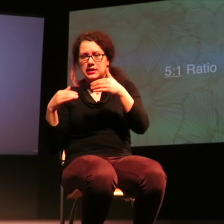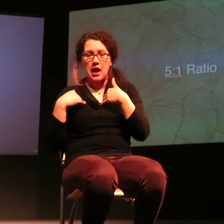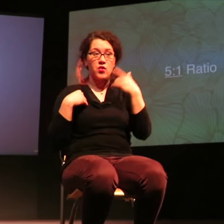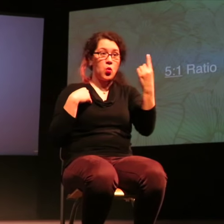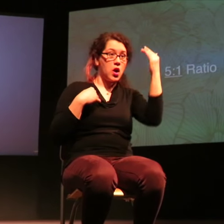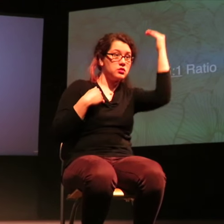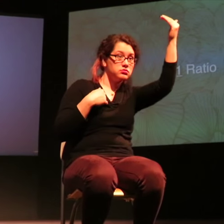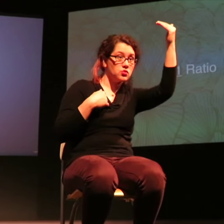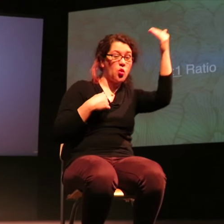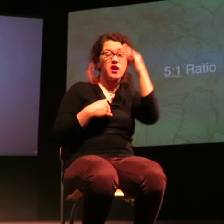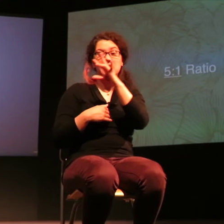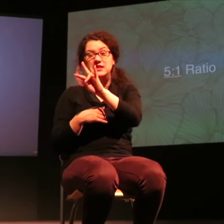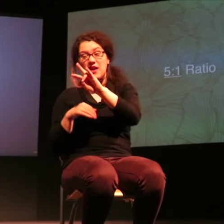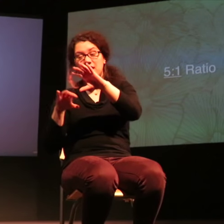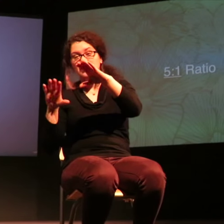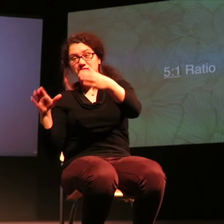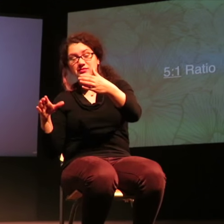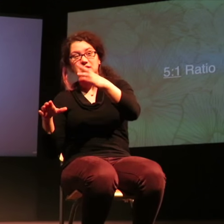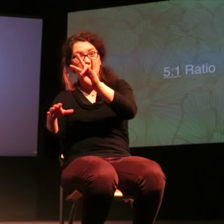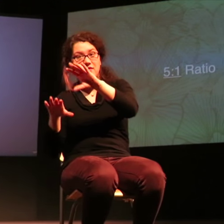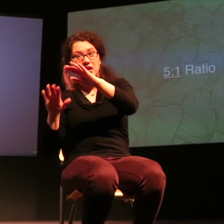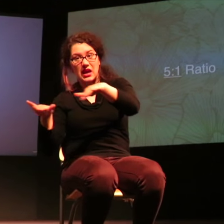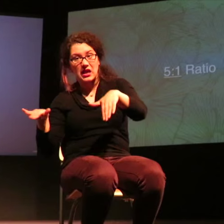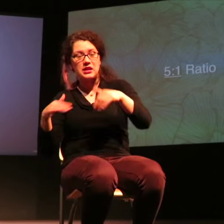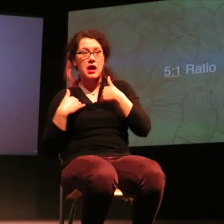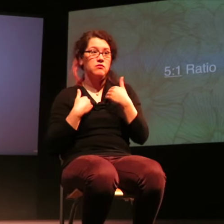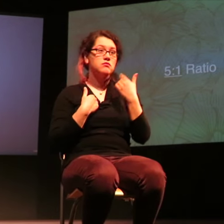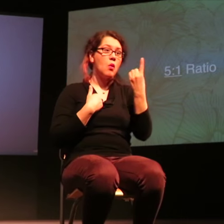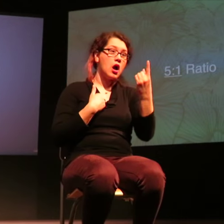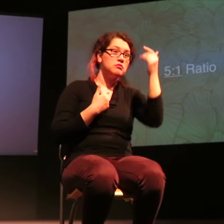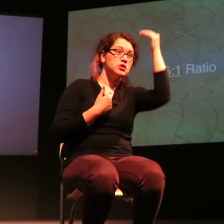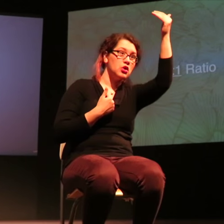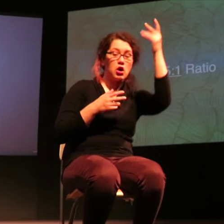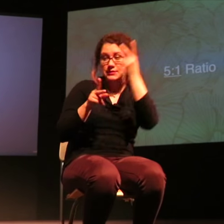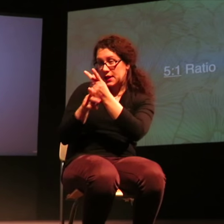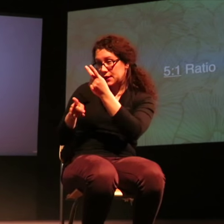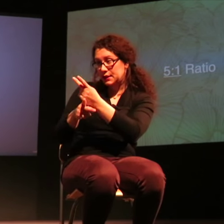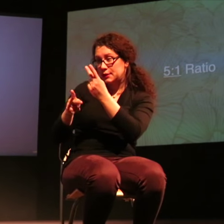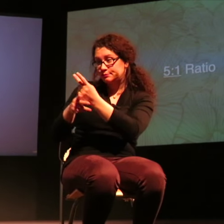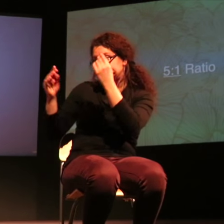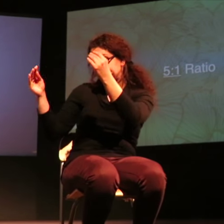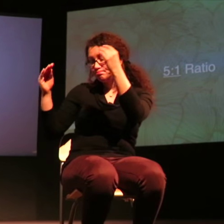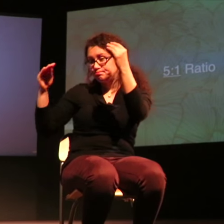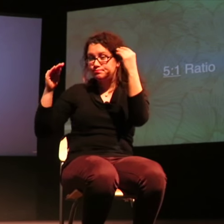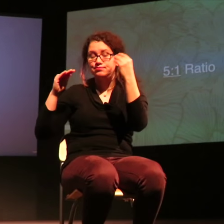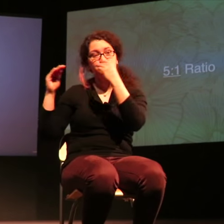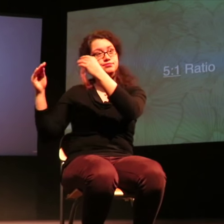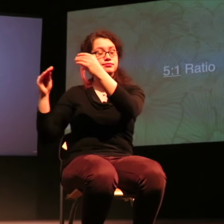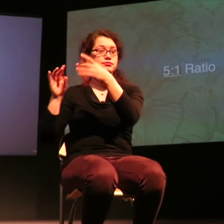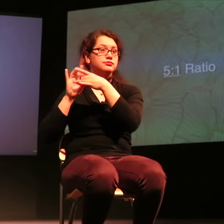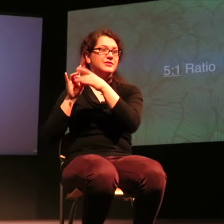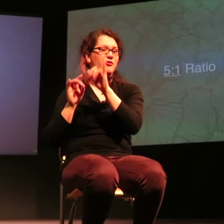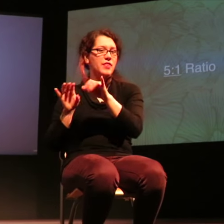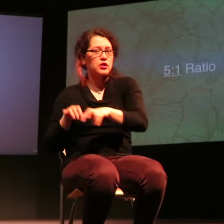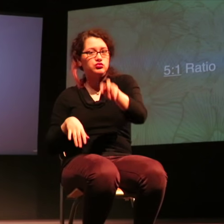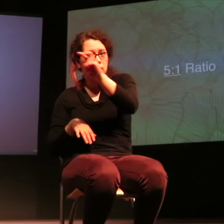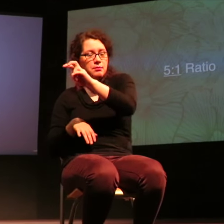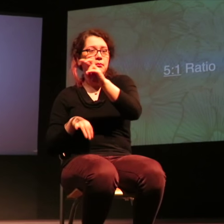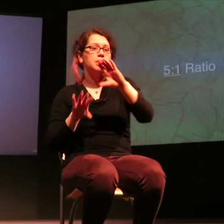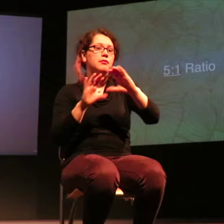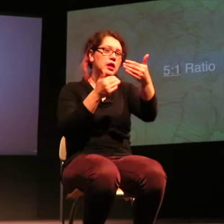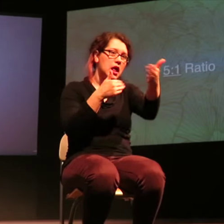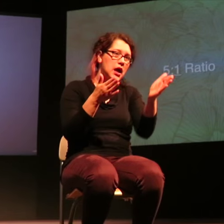every 7 kids, if you did 7-to-1, there'd be 1 adult who takes care of them, who's intentional with them, in that field trip or in that classroom